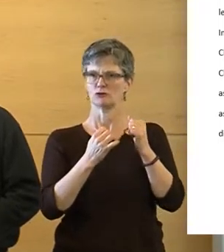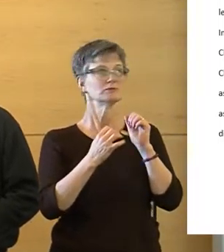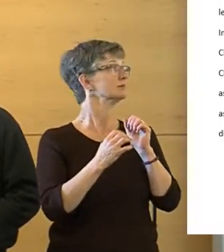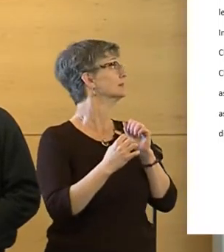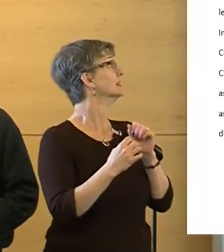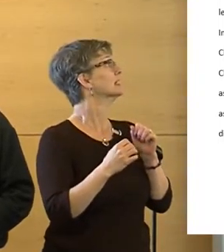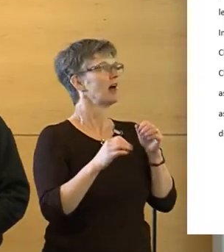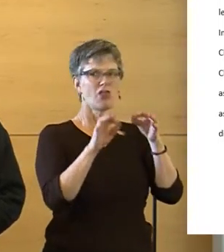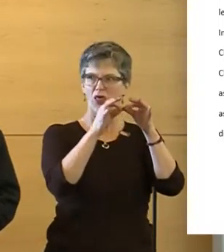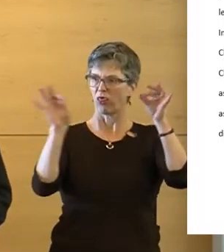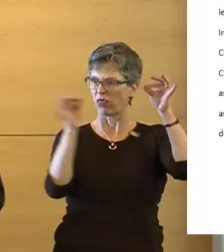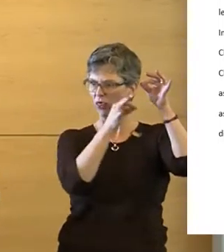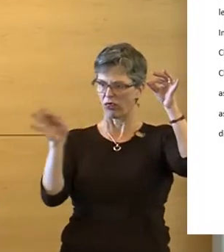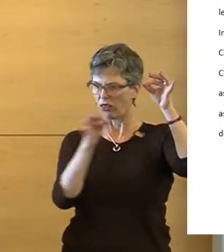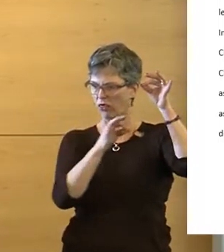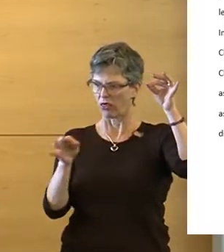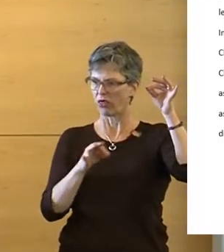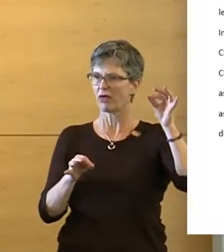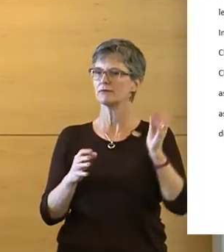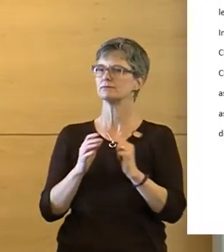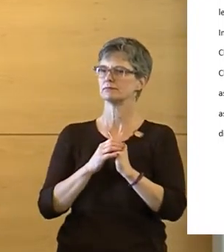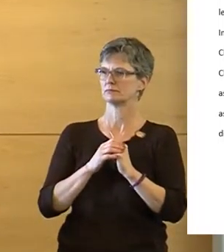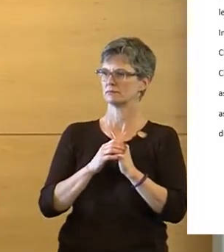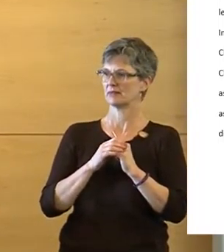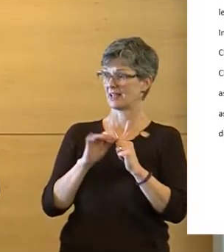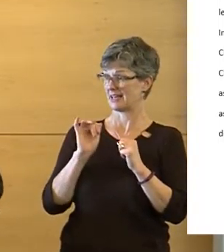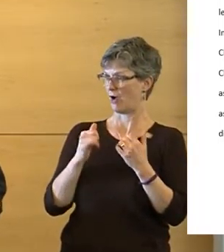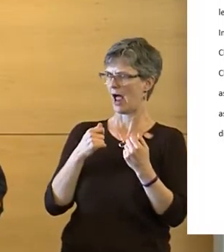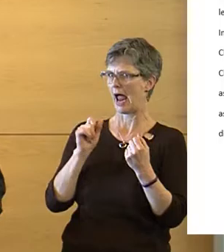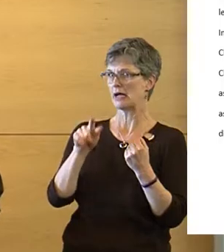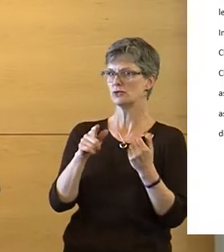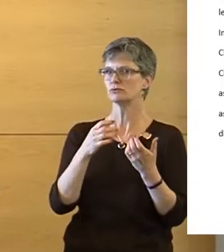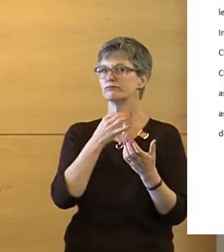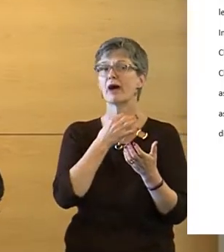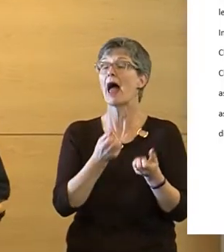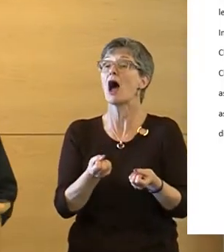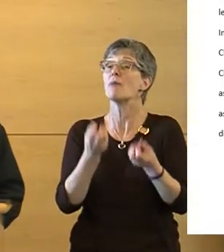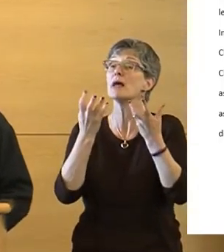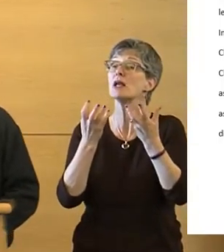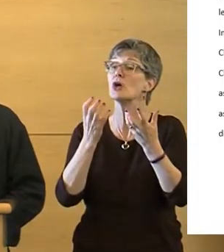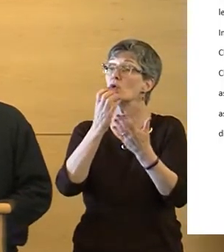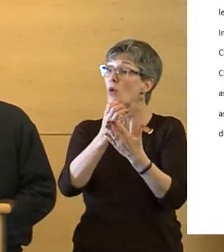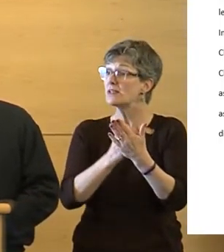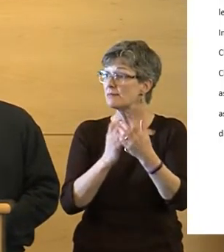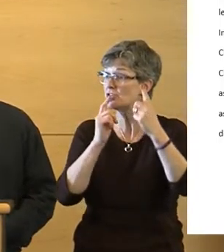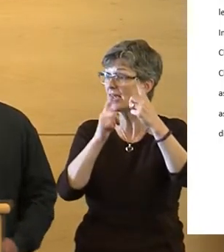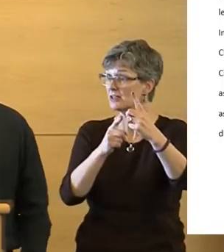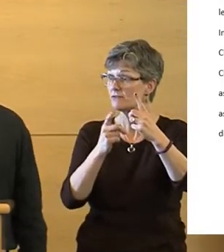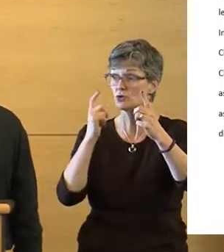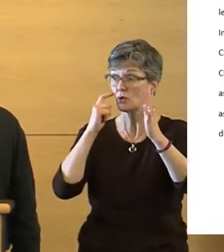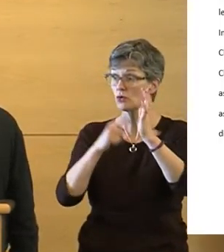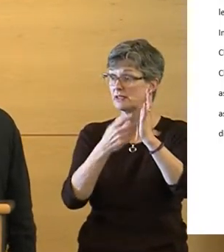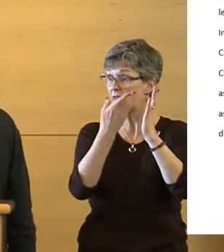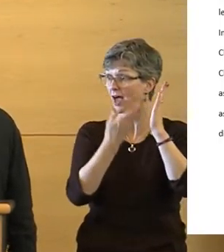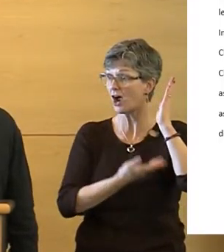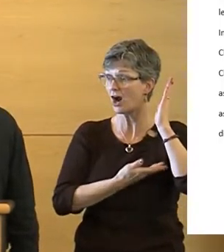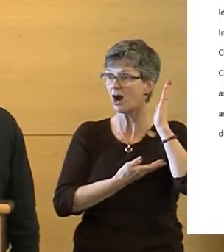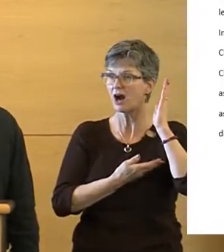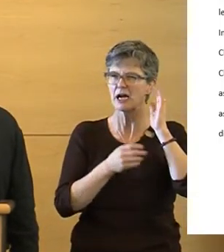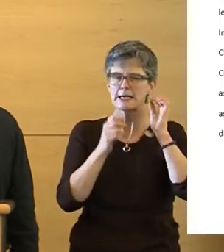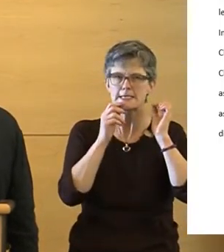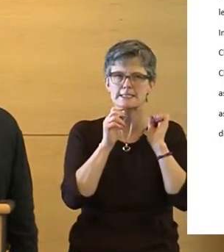grades are broken down, what percentage of your grade is this versus that versus the other. So